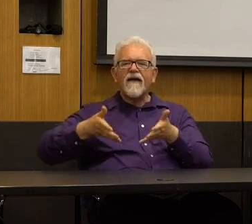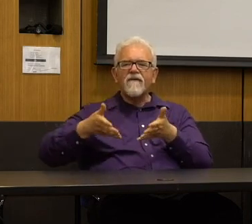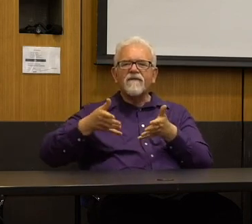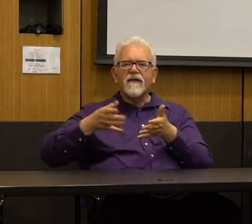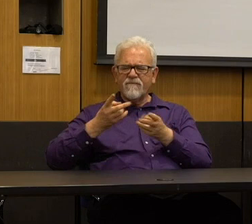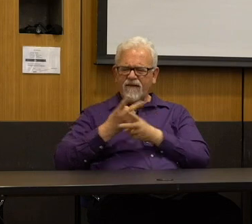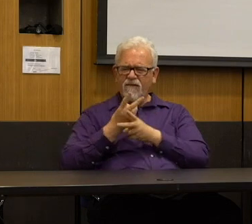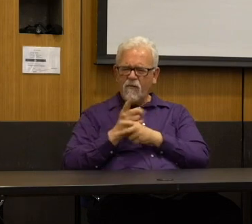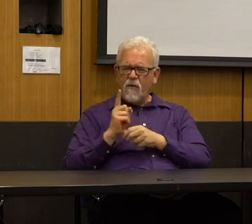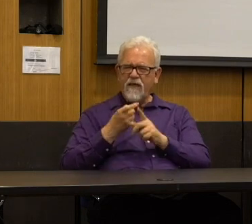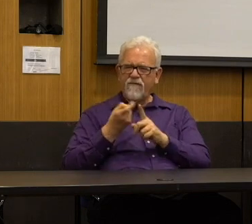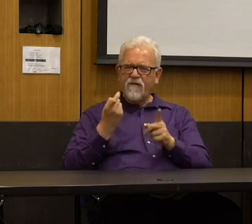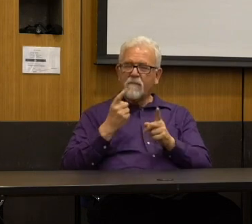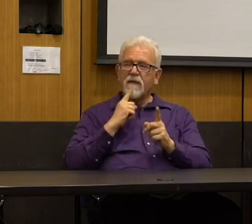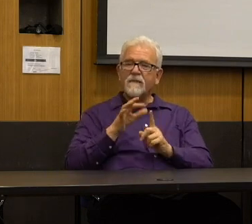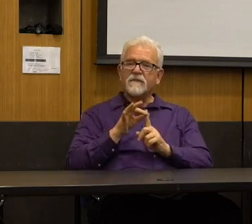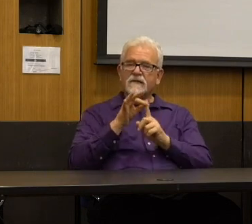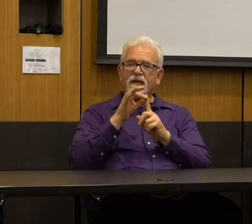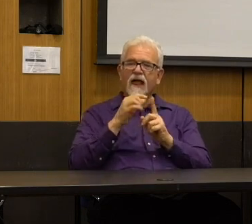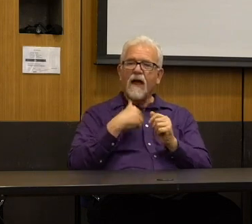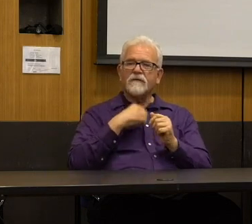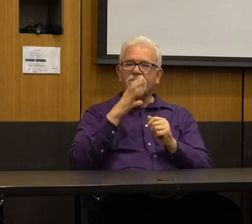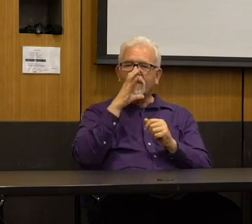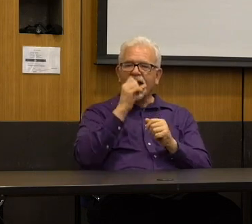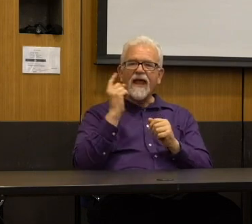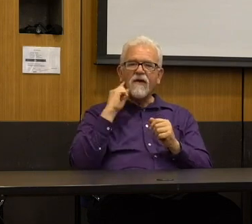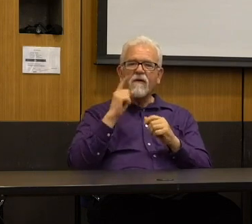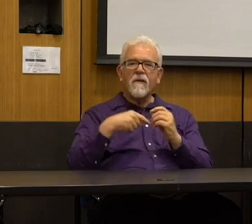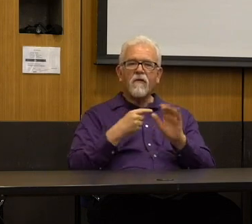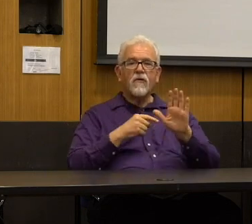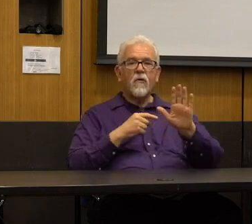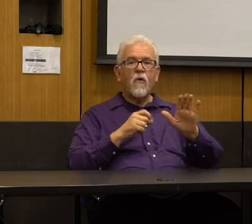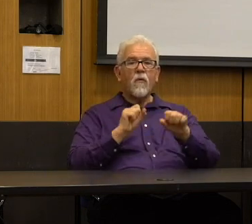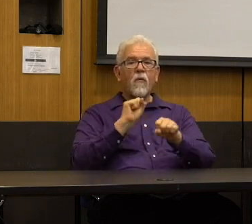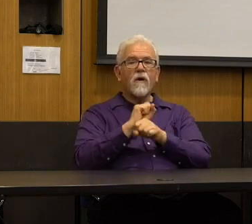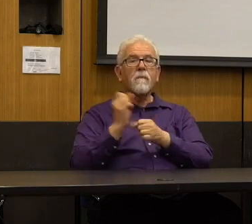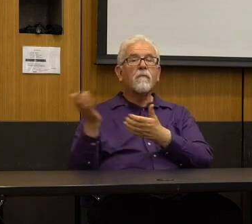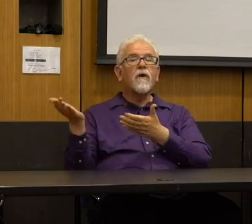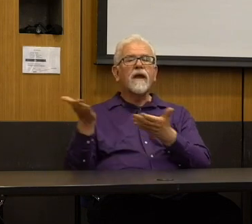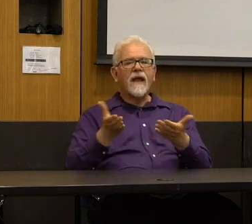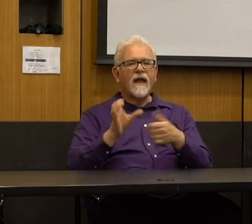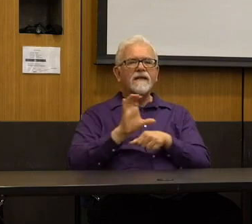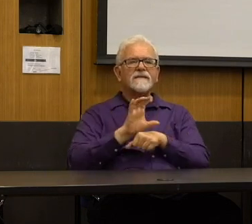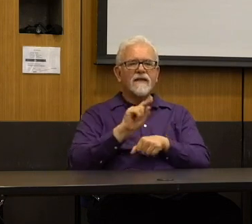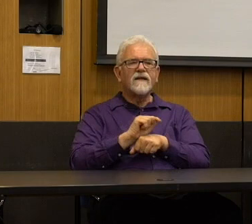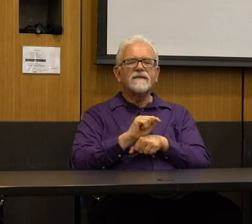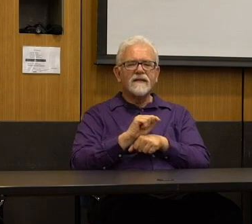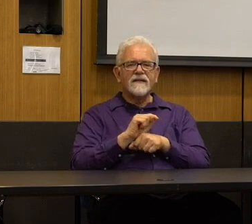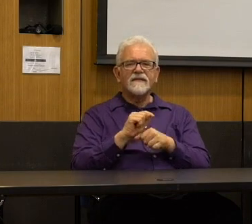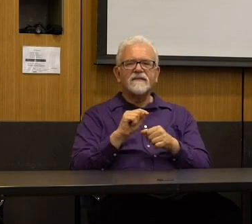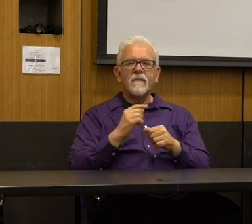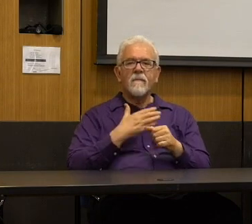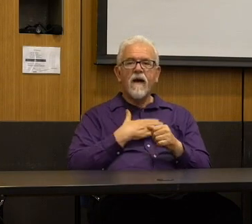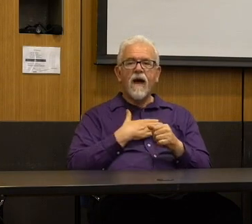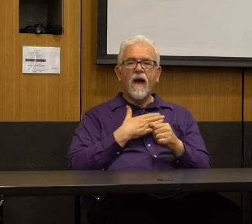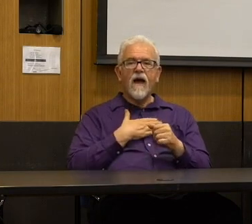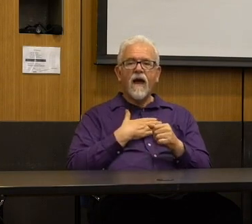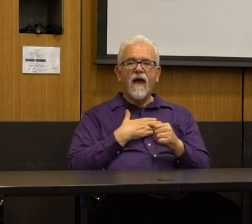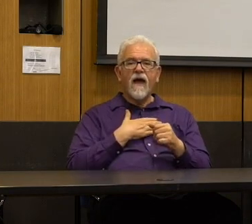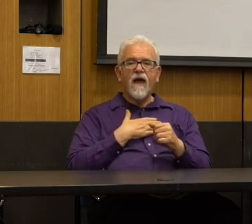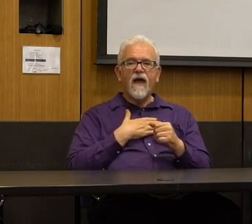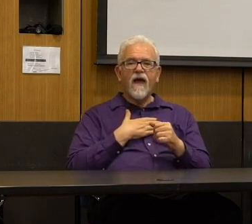out where they come from. But in particular, I was as fascinated to hear about your work bringing in consultants. My